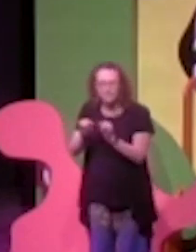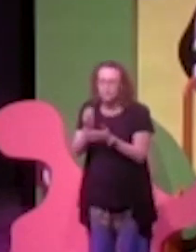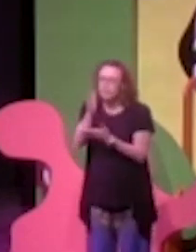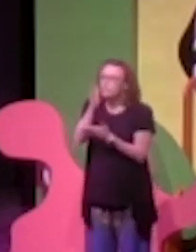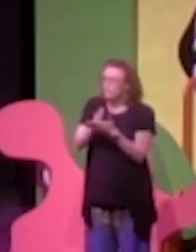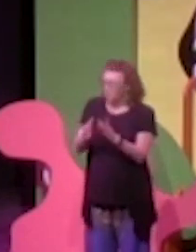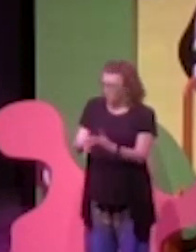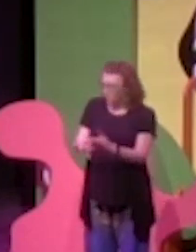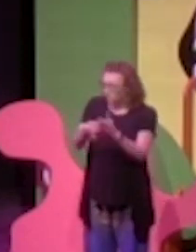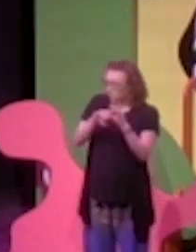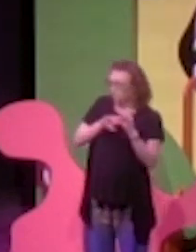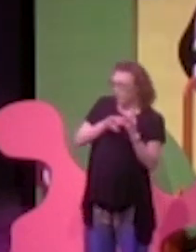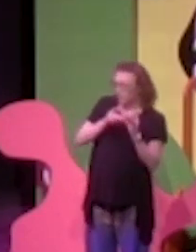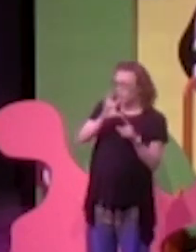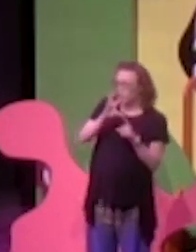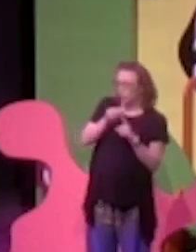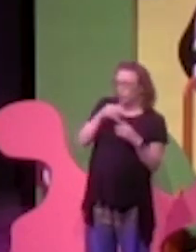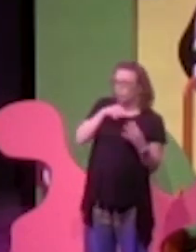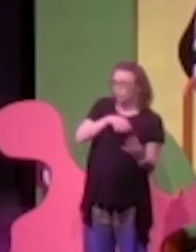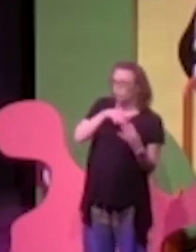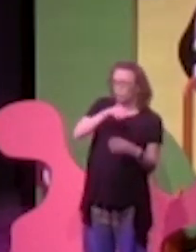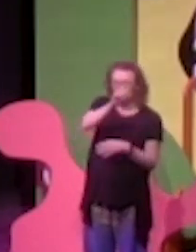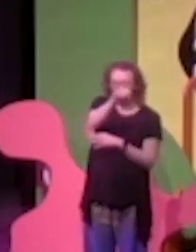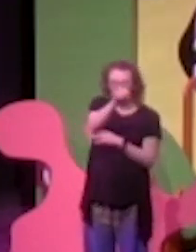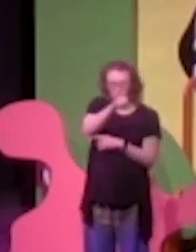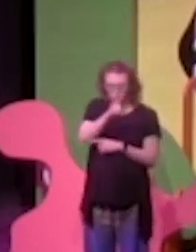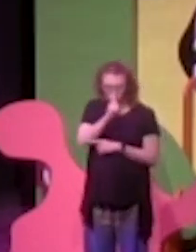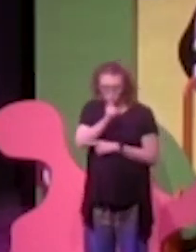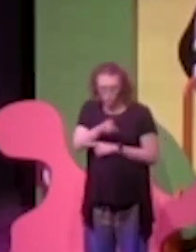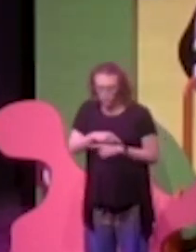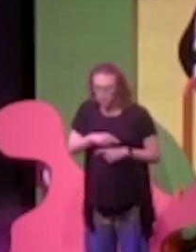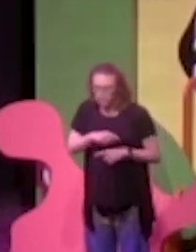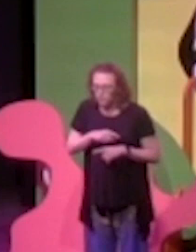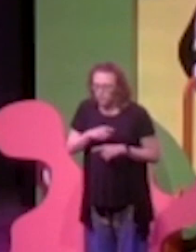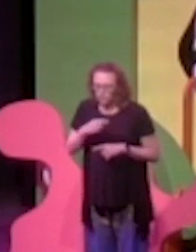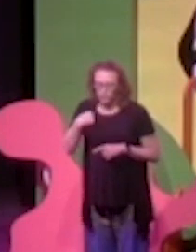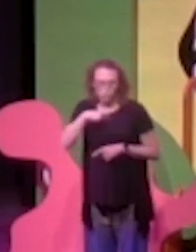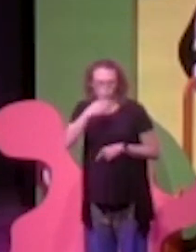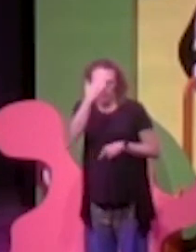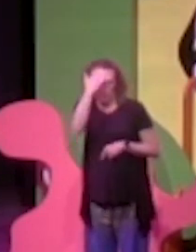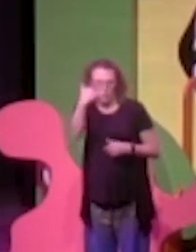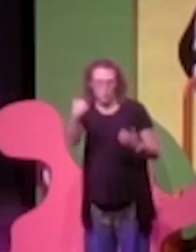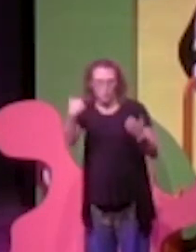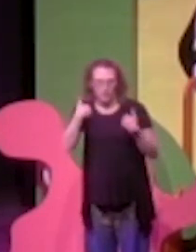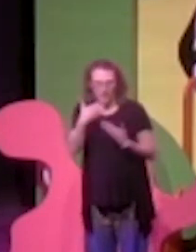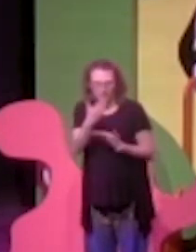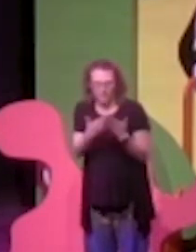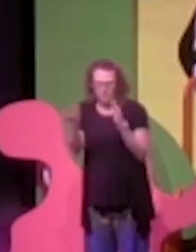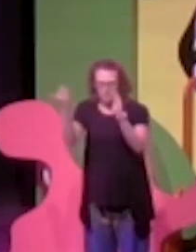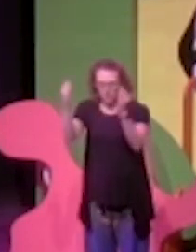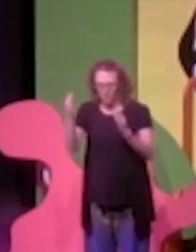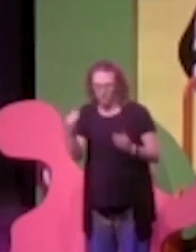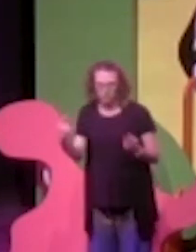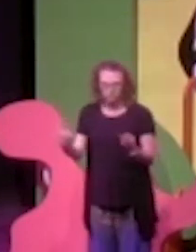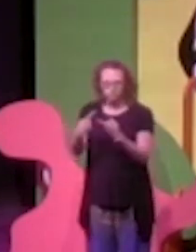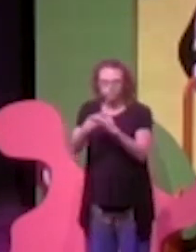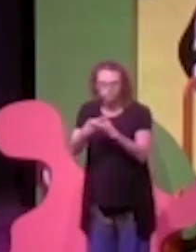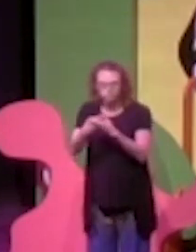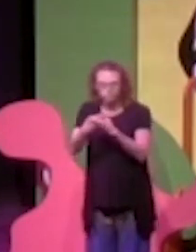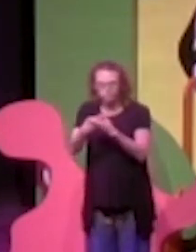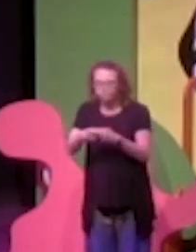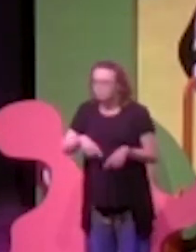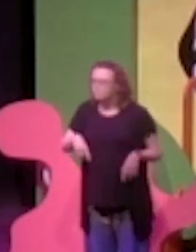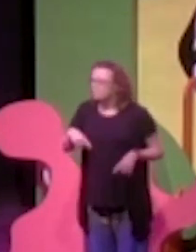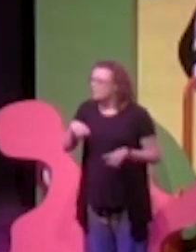of supporting individual artists because of the potential for controversy. And some of it is, you know, bureaucracy